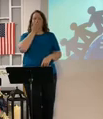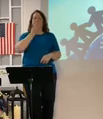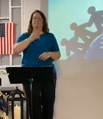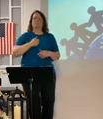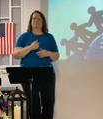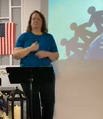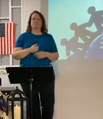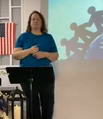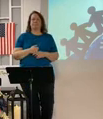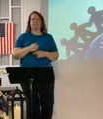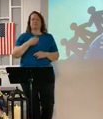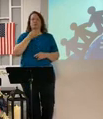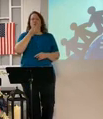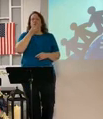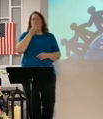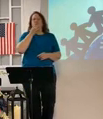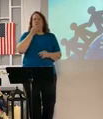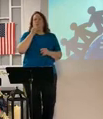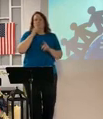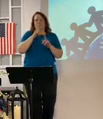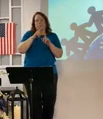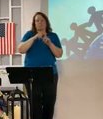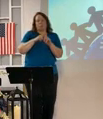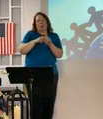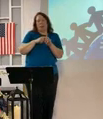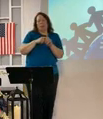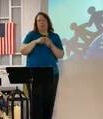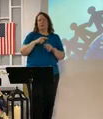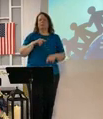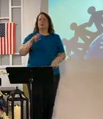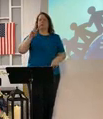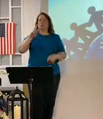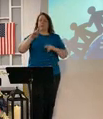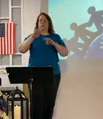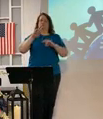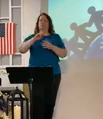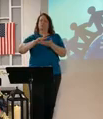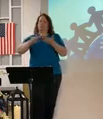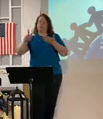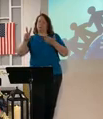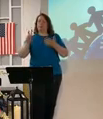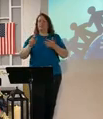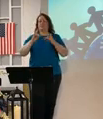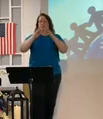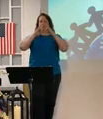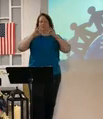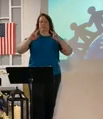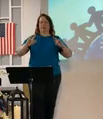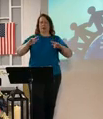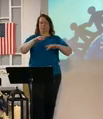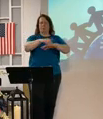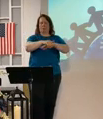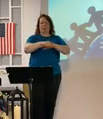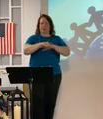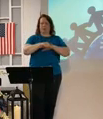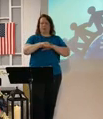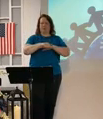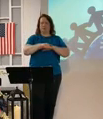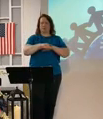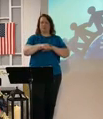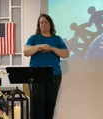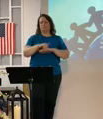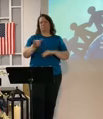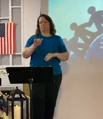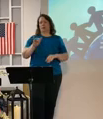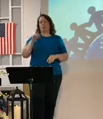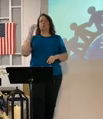under a month for 2 weeks of Czech English Camp. The first week will be familiar to us who have gone